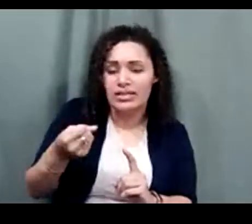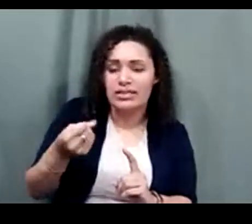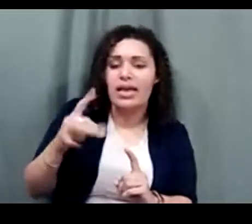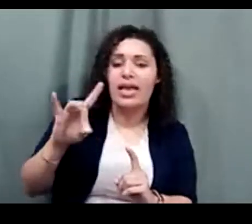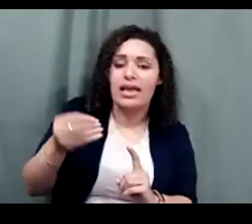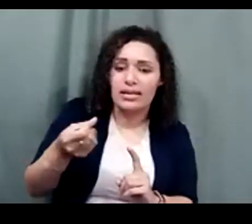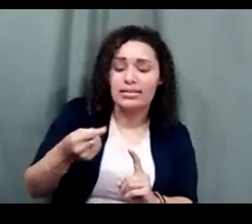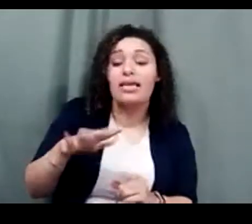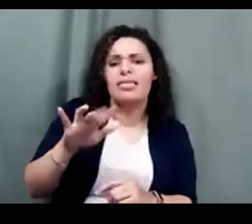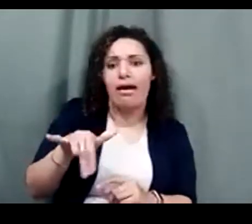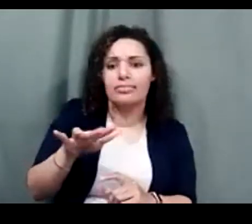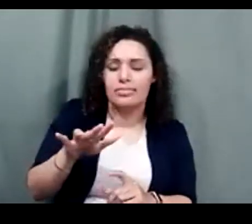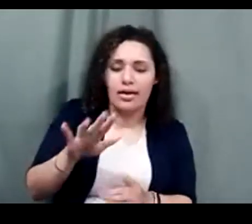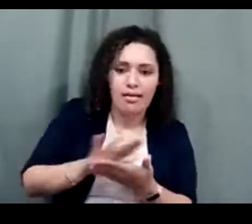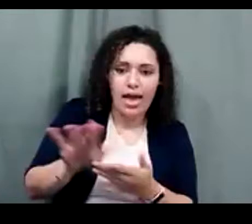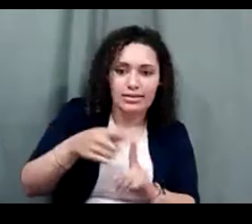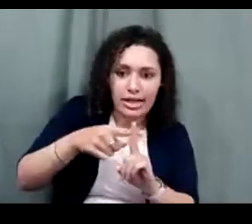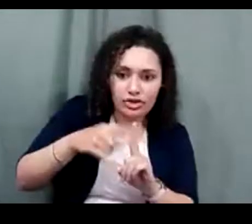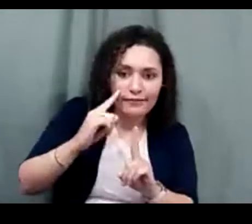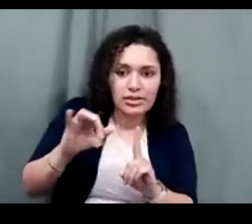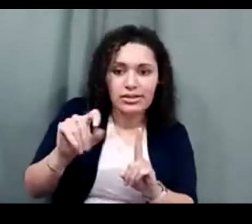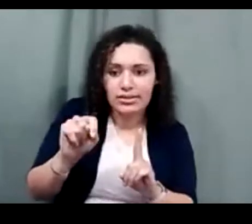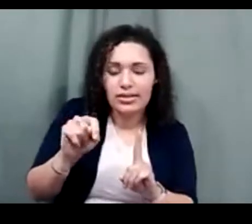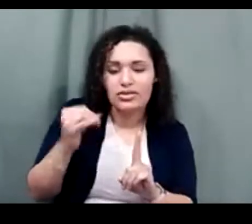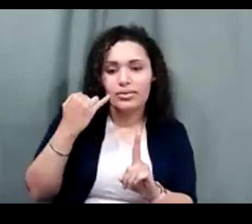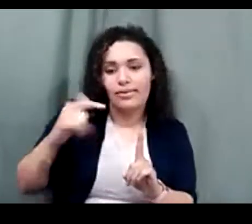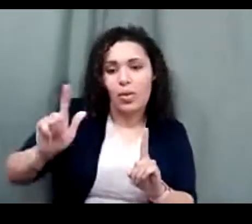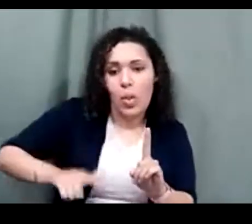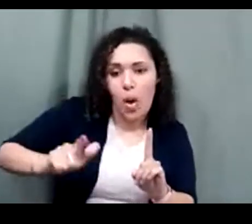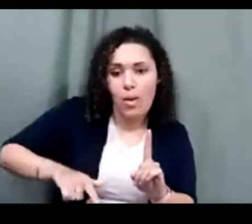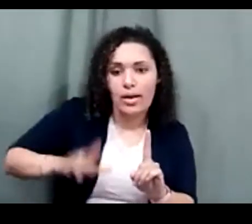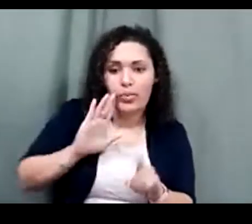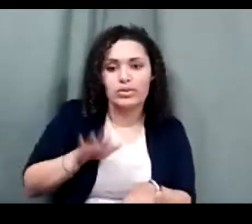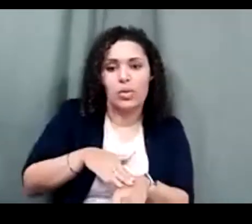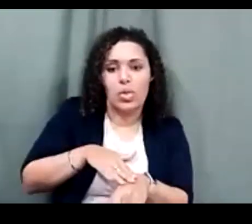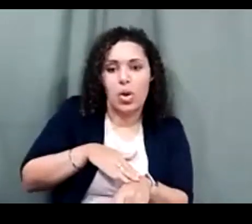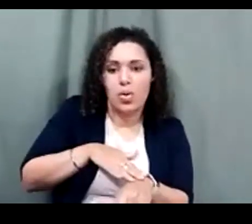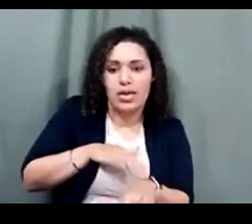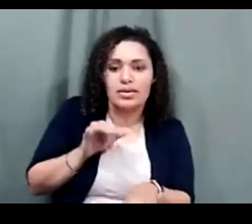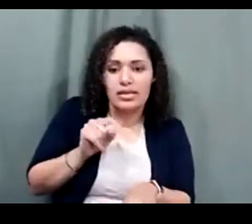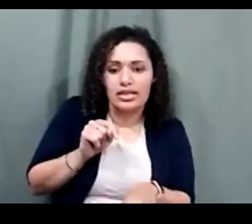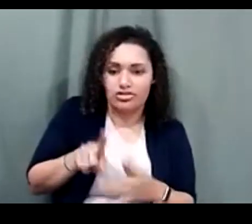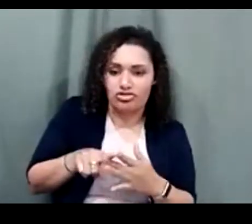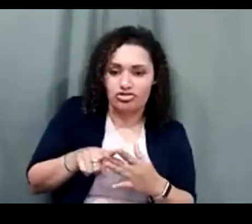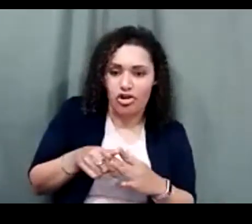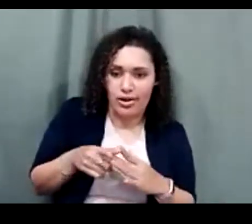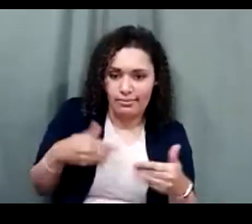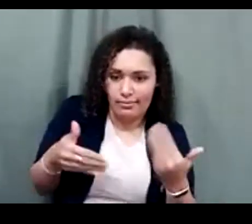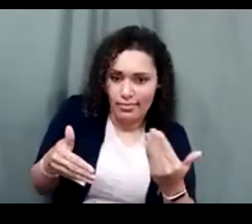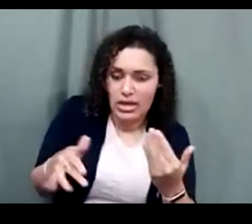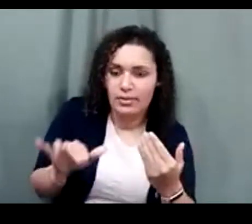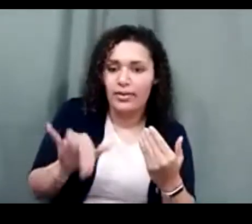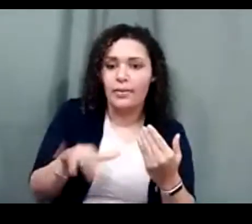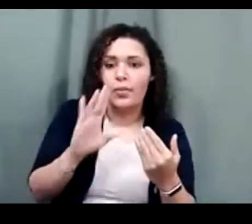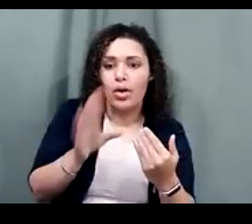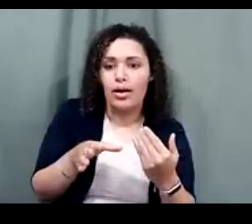for yeast. So if we can get the temperature very low, we're going to just slow down yeast getting started. And that is going to